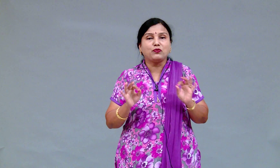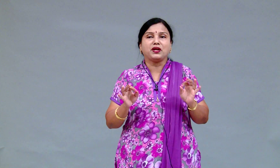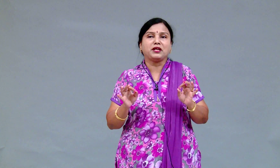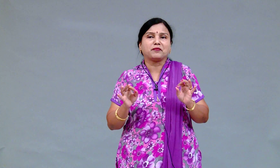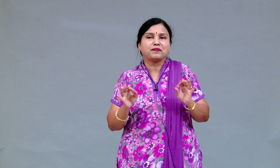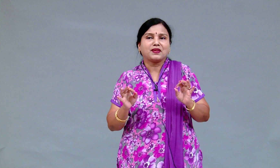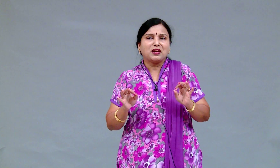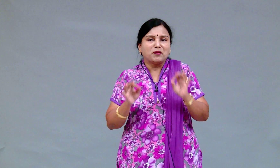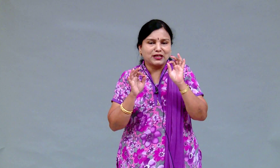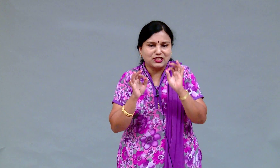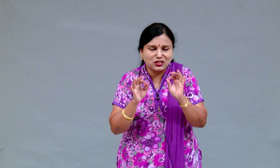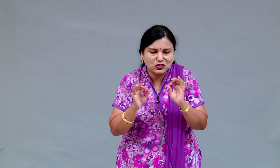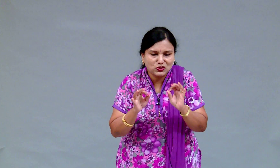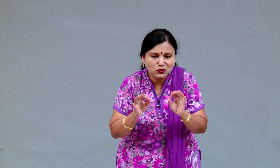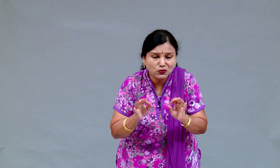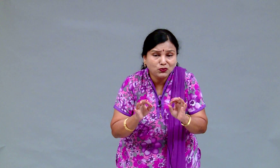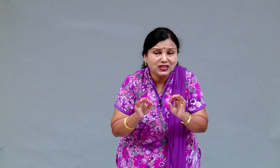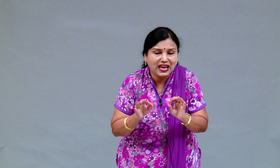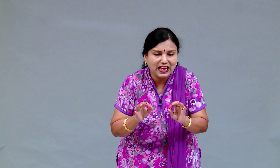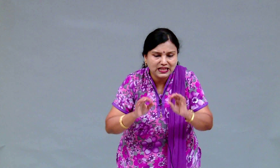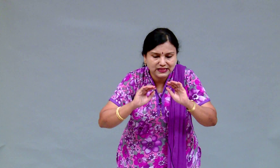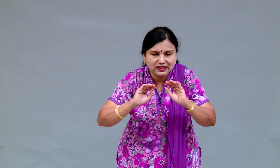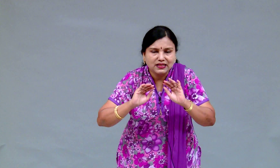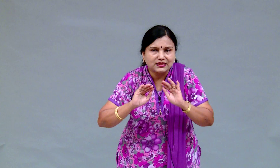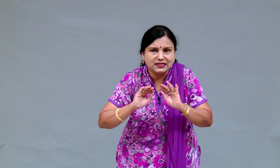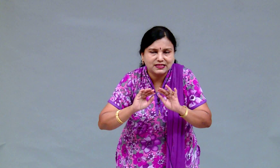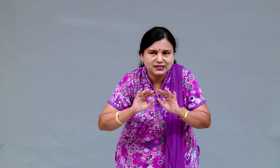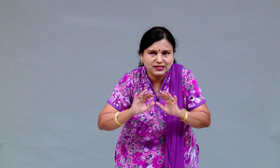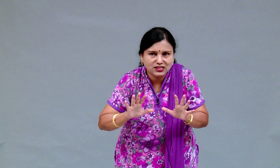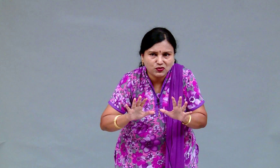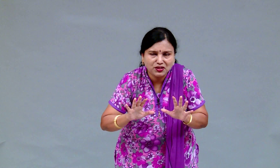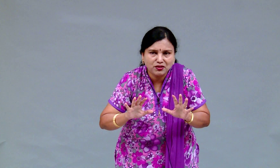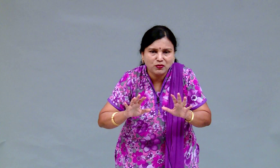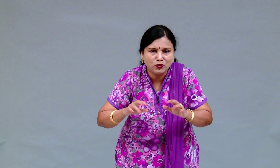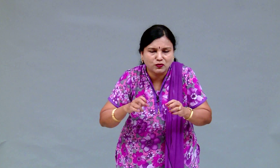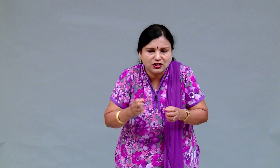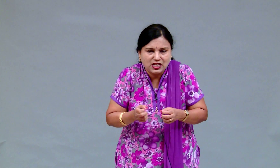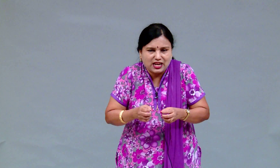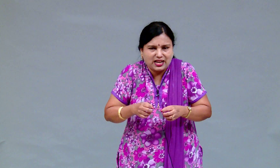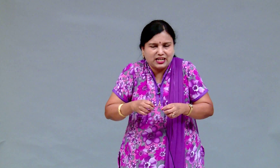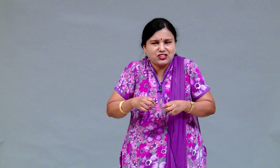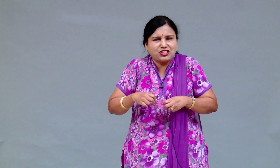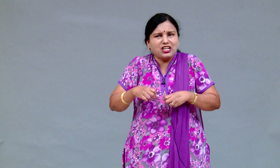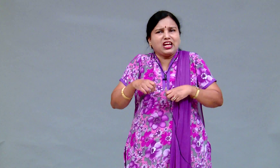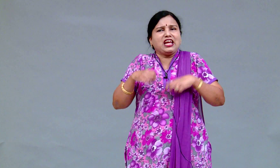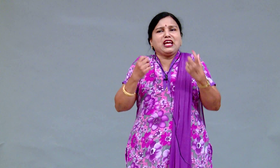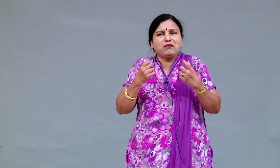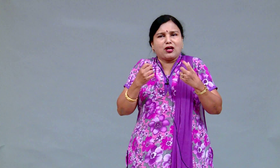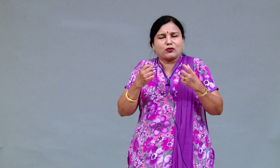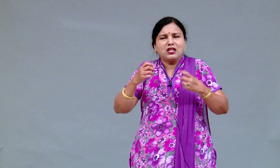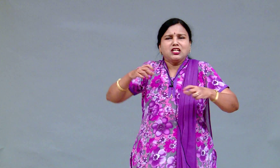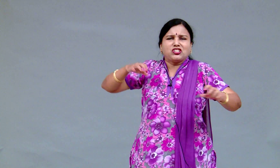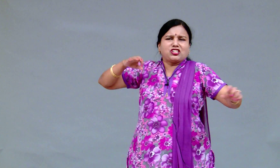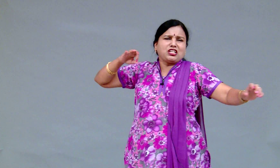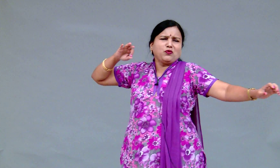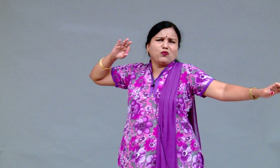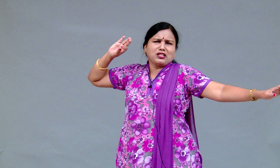way. But as soon as the sticks were removed and she came out, she wanted